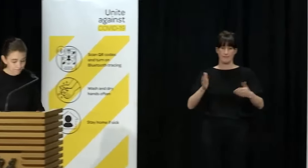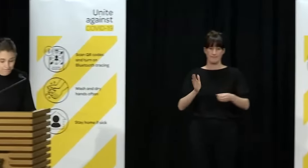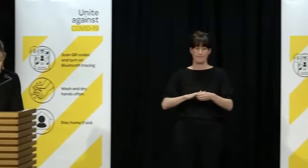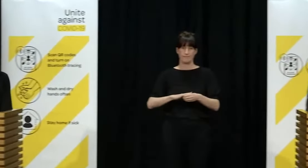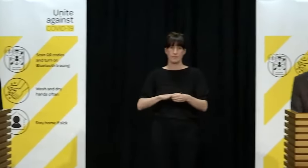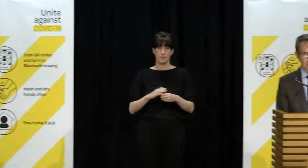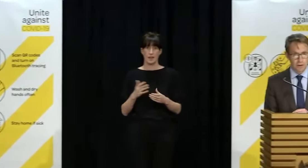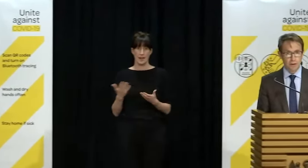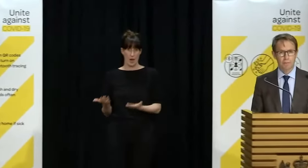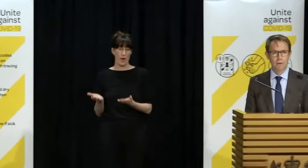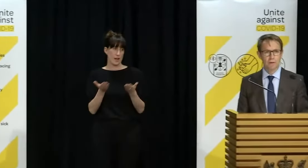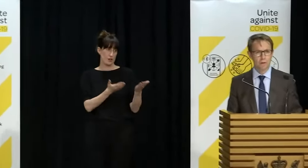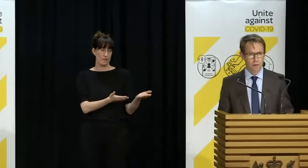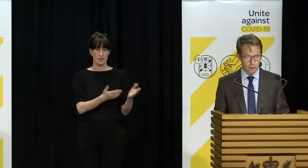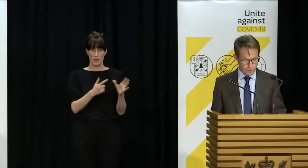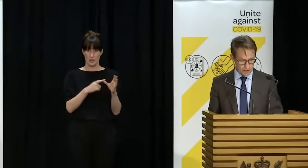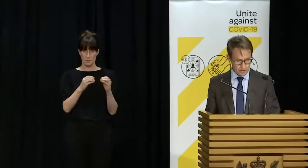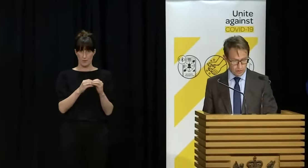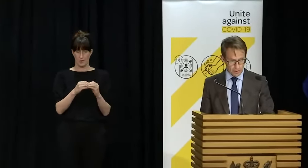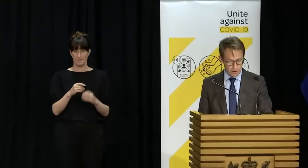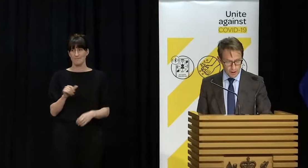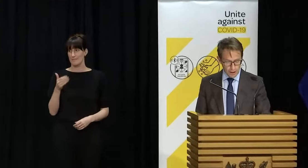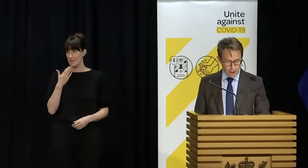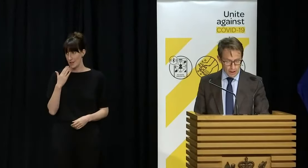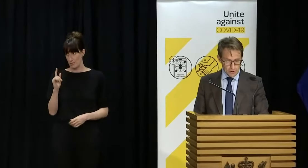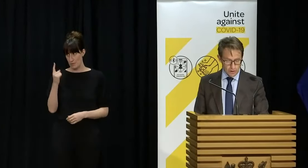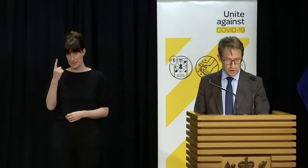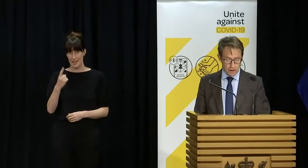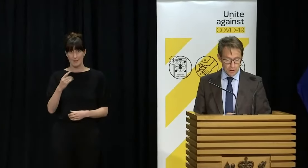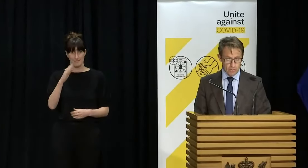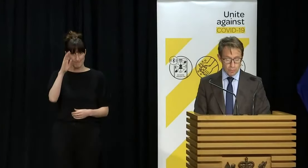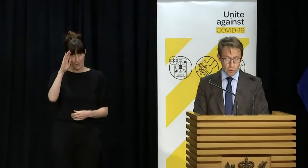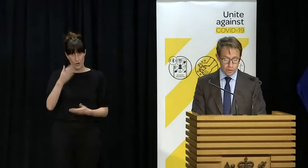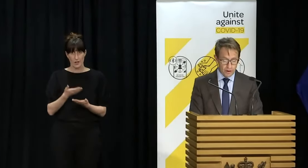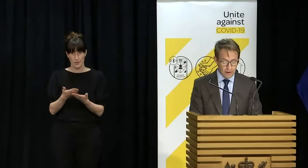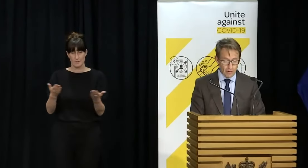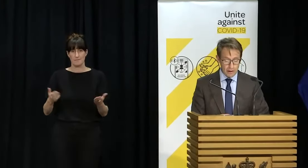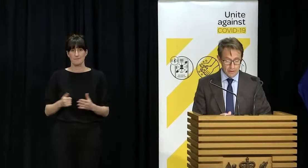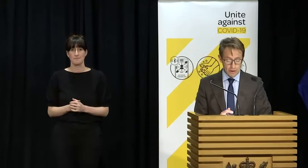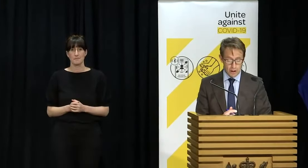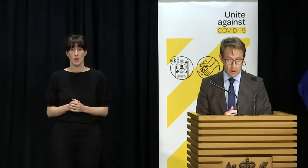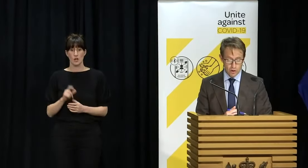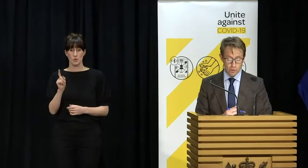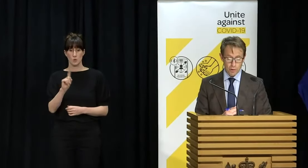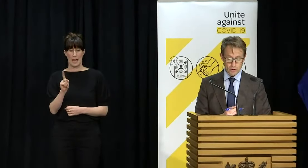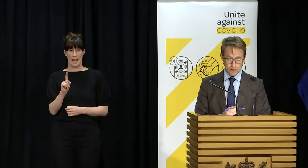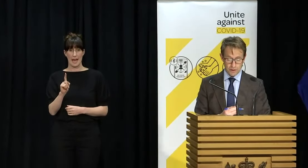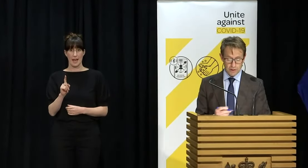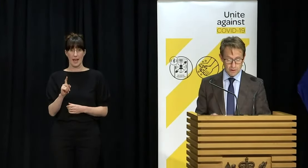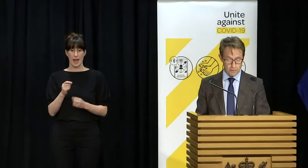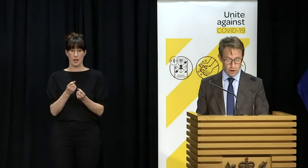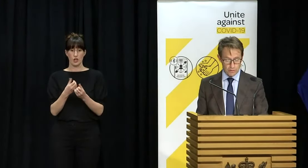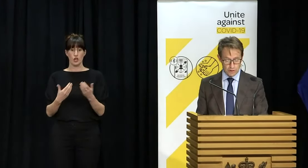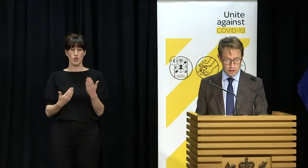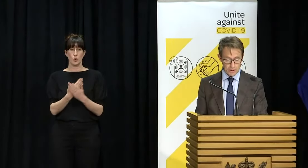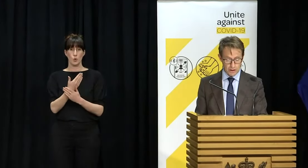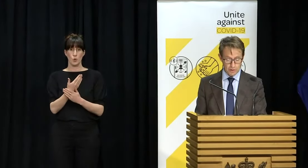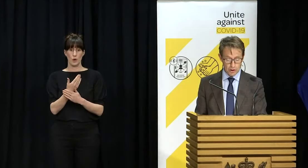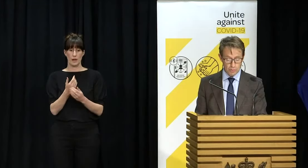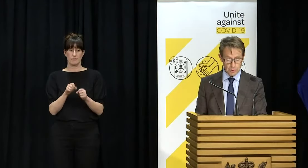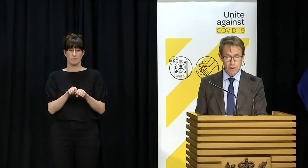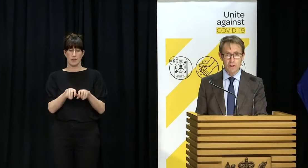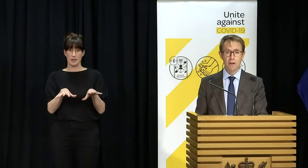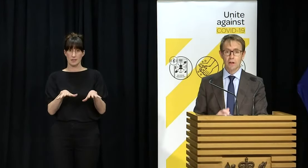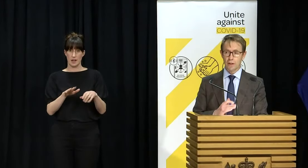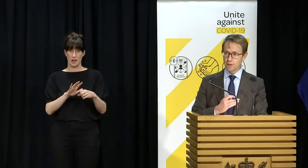numbers. Thank you, Prime Minister. Kia ora koutou katoa. So today I can report there are 11 new positive cases of COVID-19